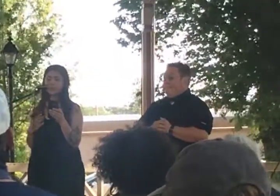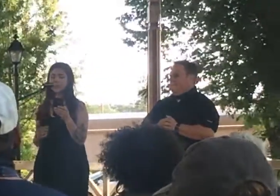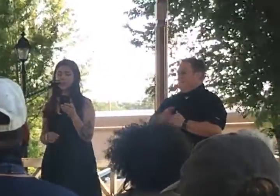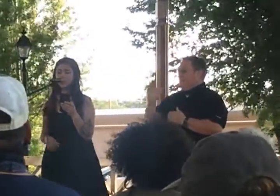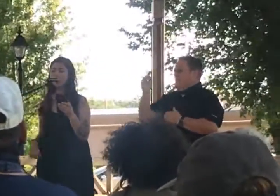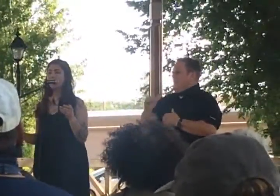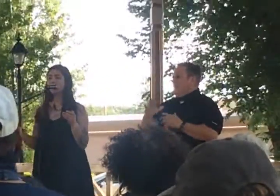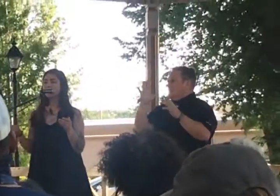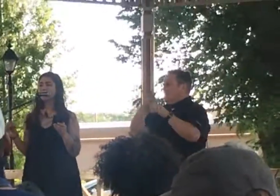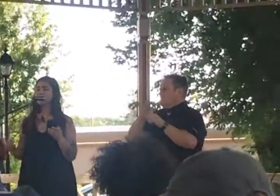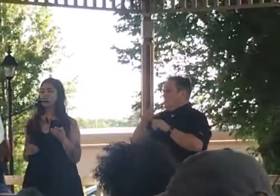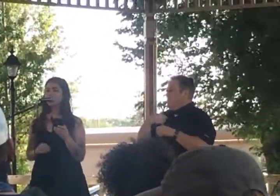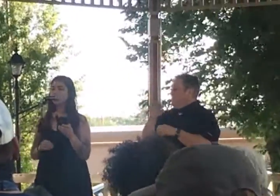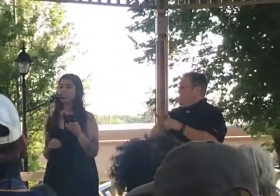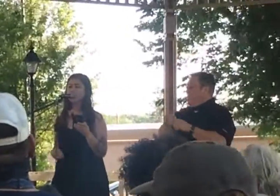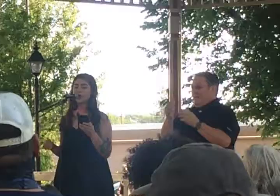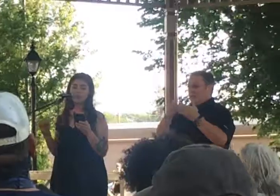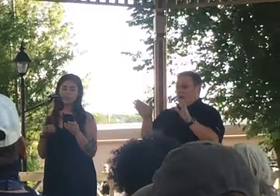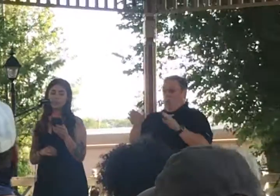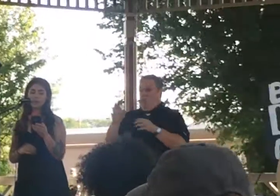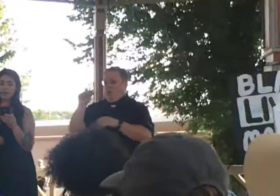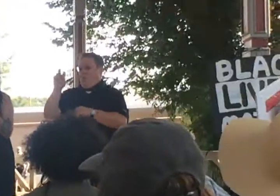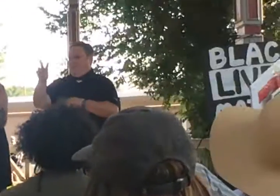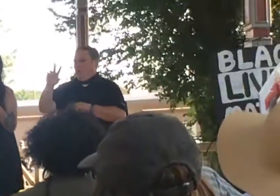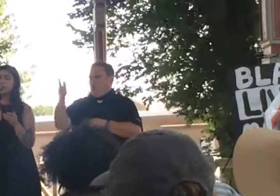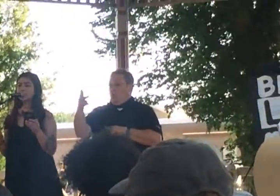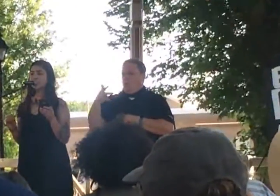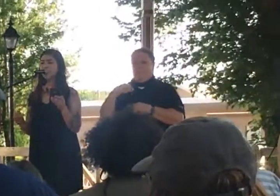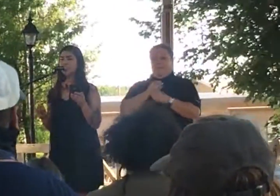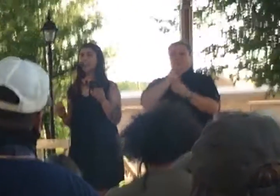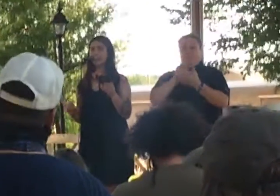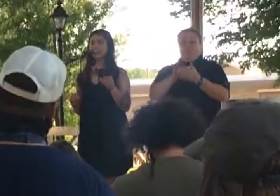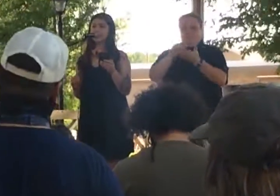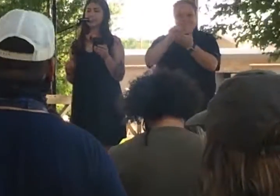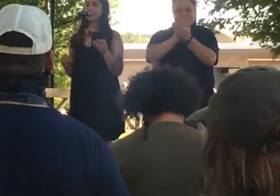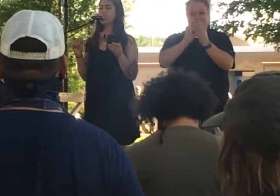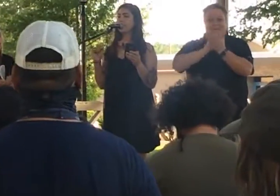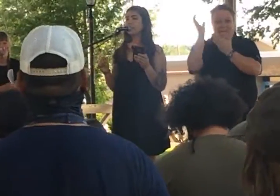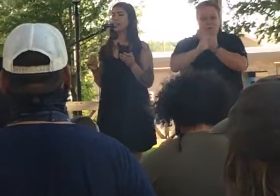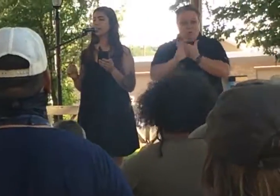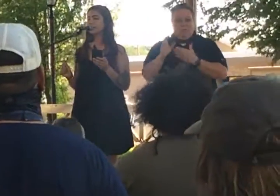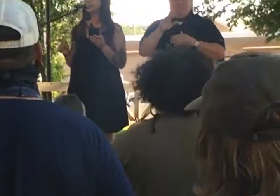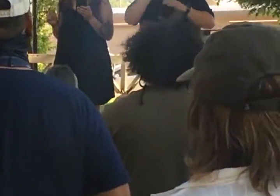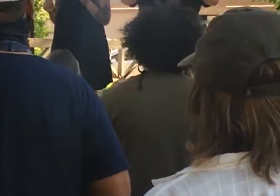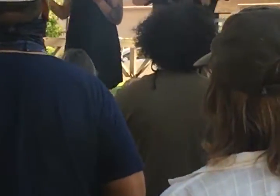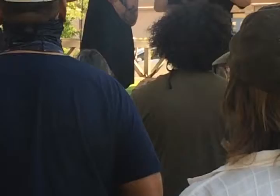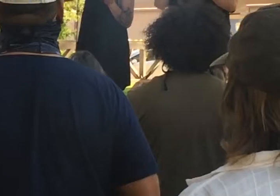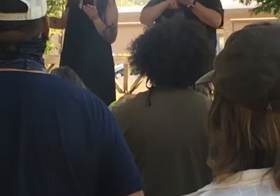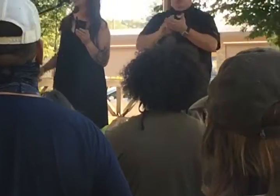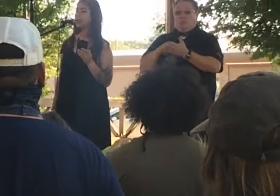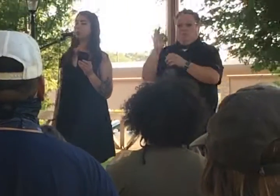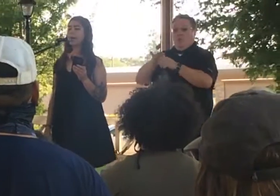The next election we can vote in is the general election on November 3rd, so make sure to mark your calendars, and if you have not yet registered to